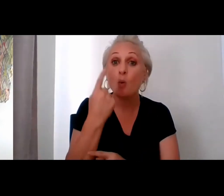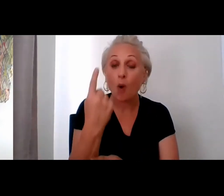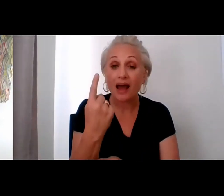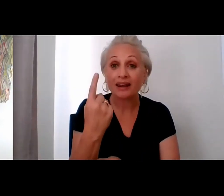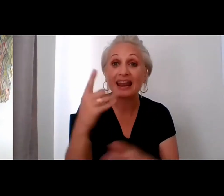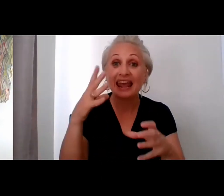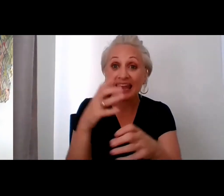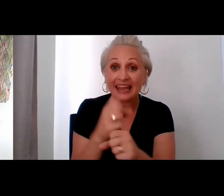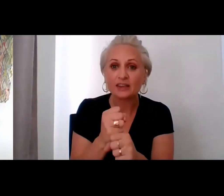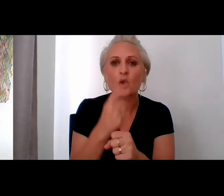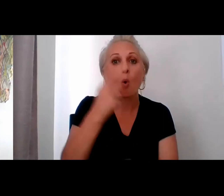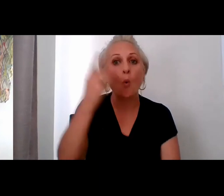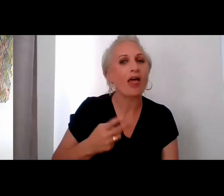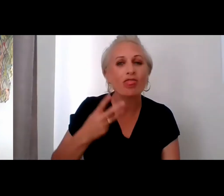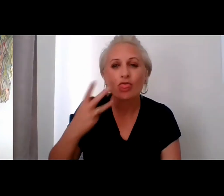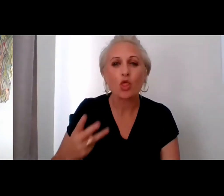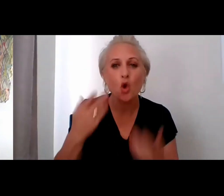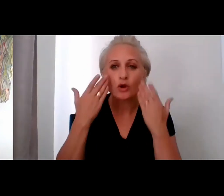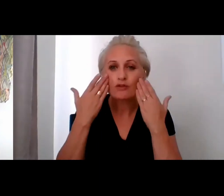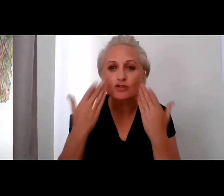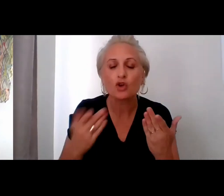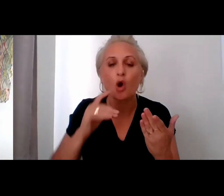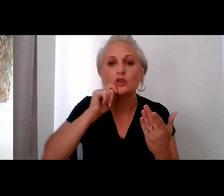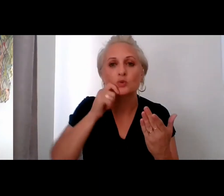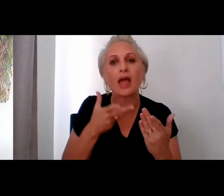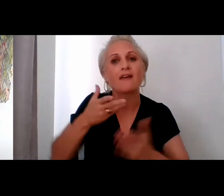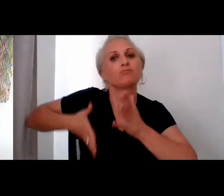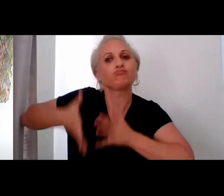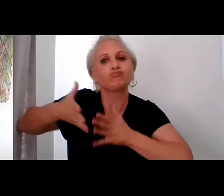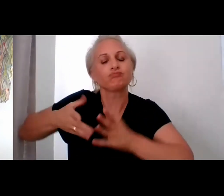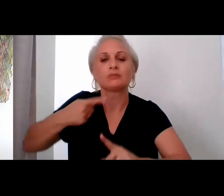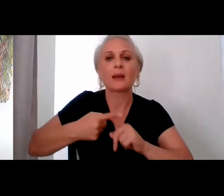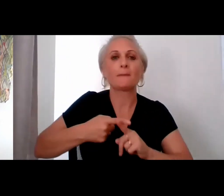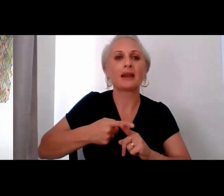are being performed with NZSL and audio description.